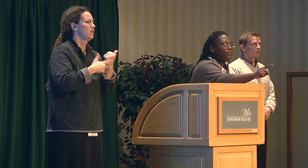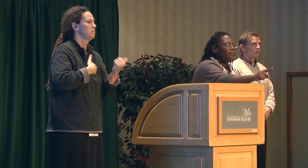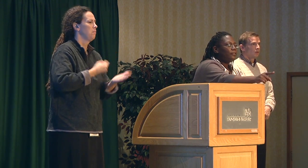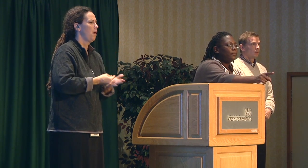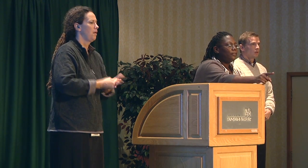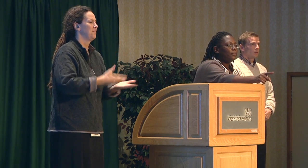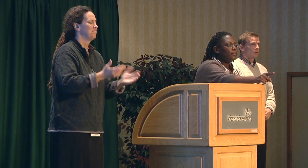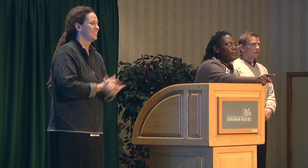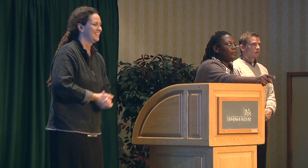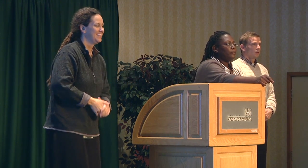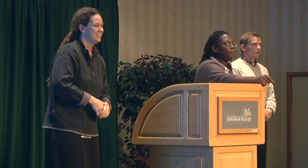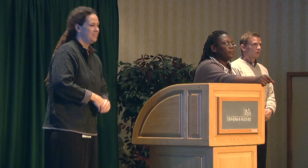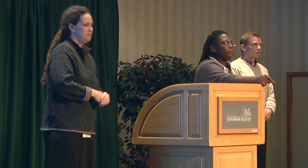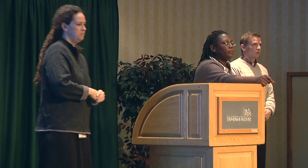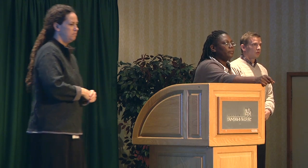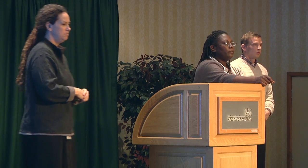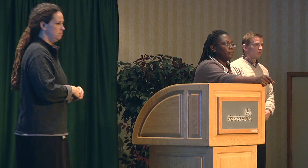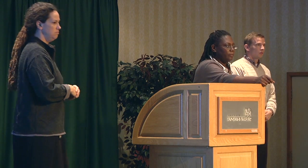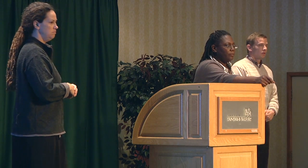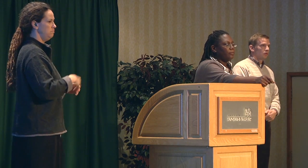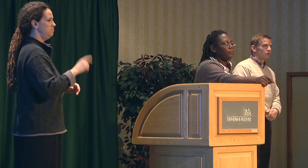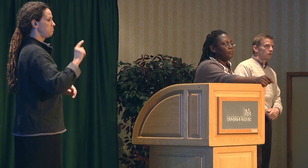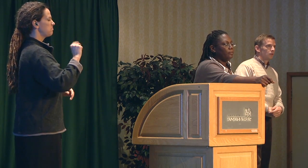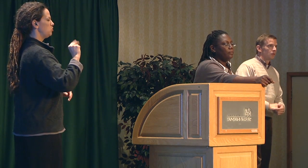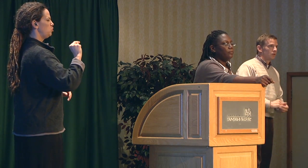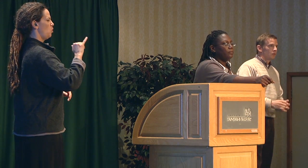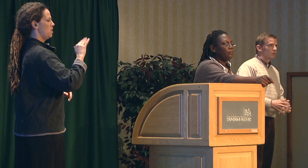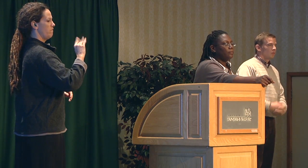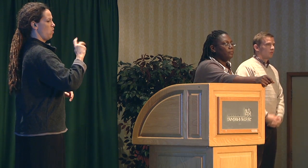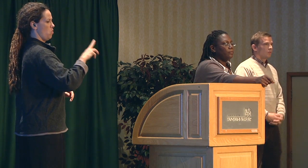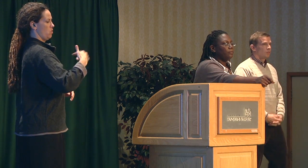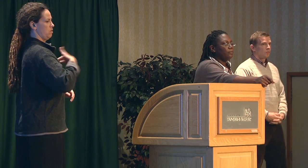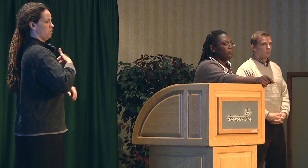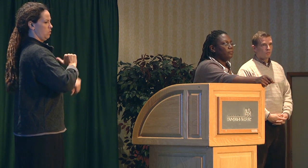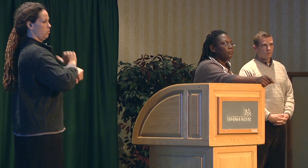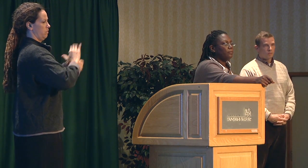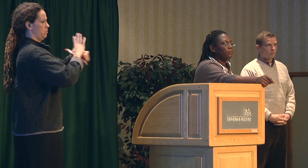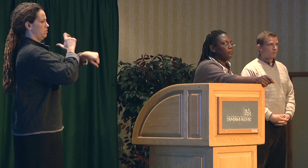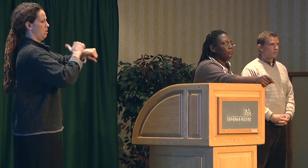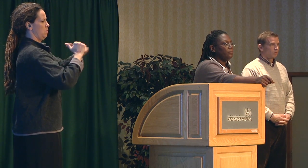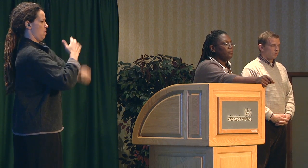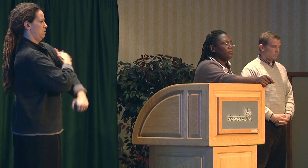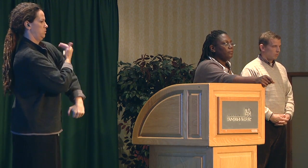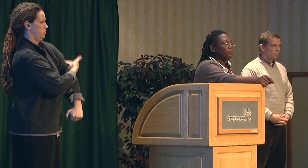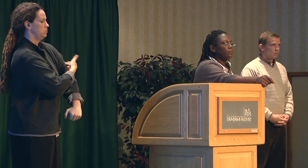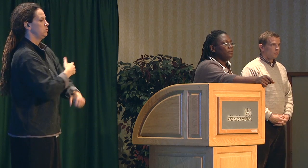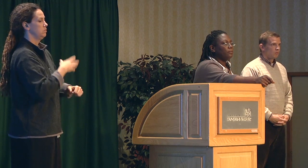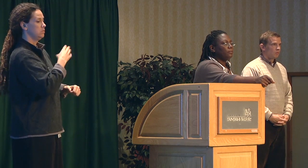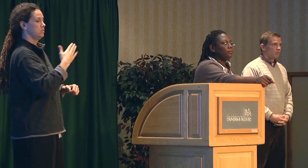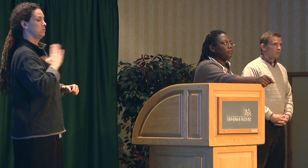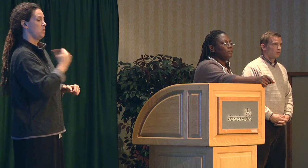Hi, my name is Tony Bullard. I work full-time at Barnes Jewish Hospital. I find that with our system, often if you